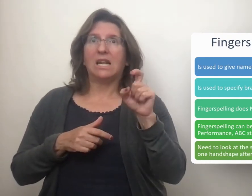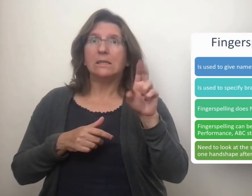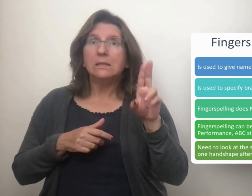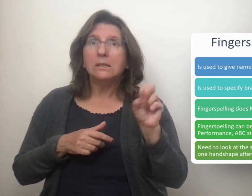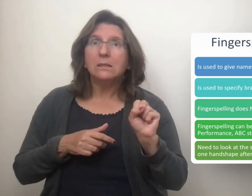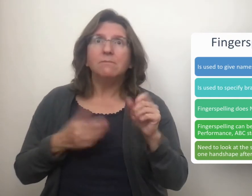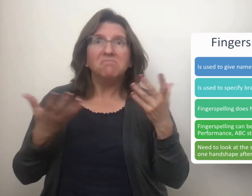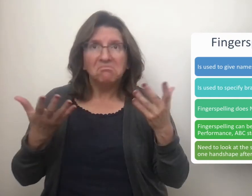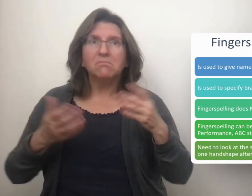Lexus.